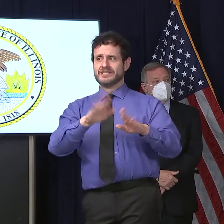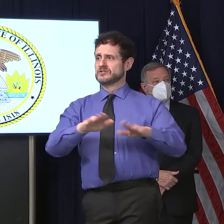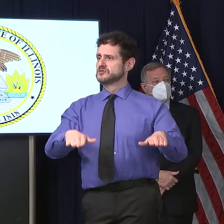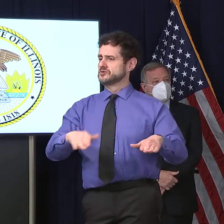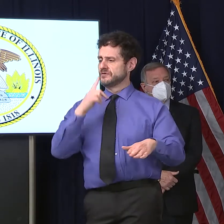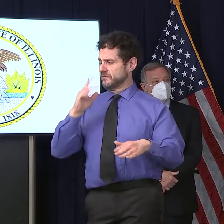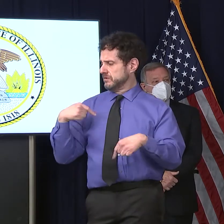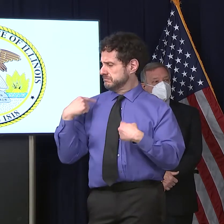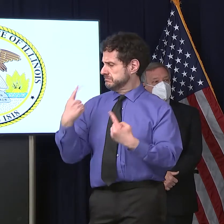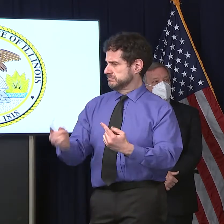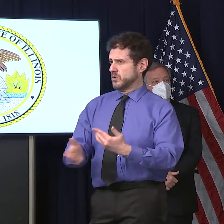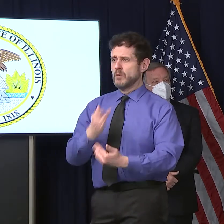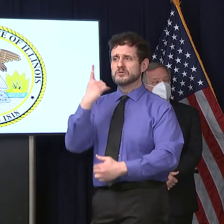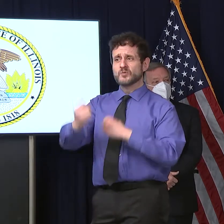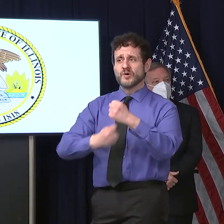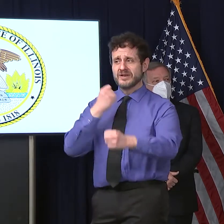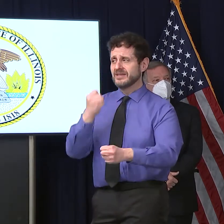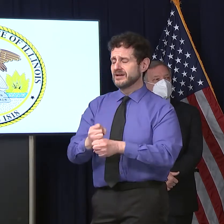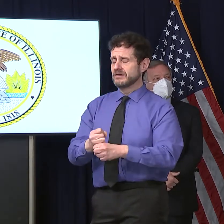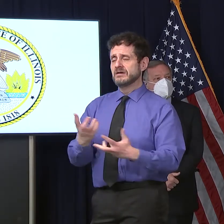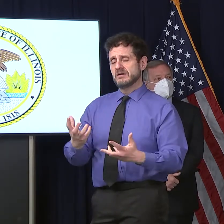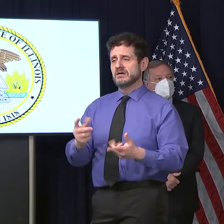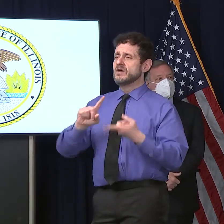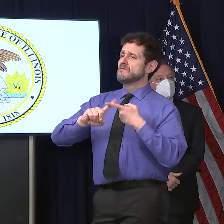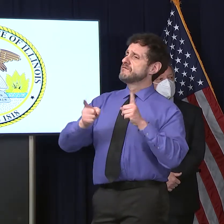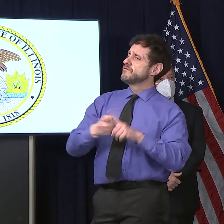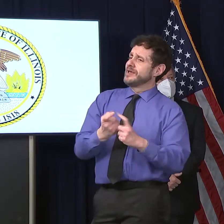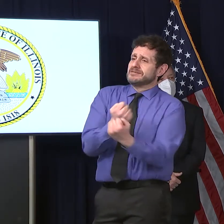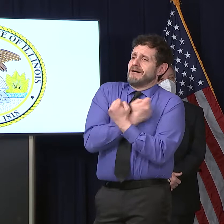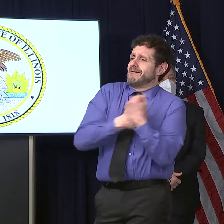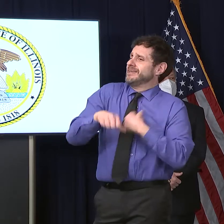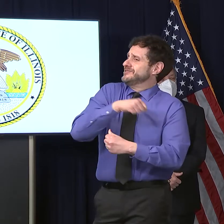now. Friends haven't hugged their loved ones.